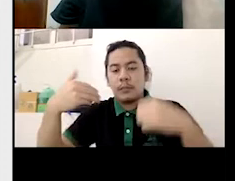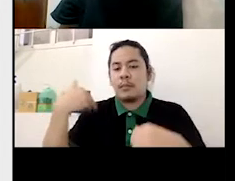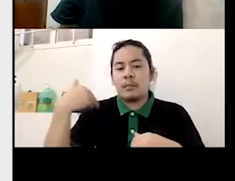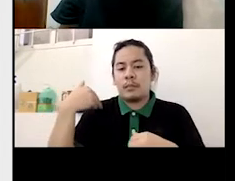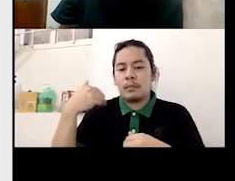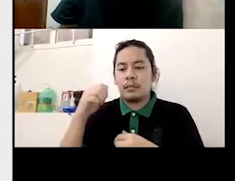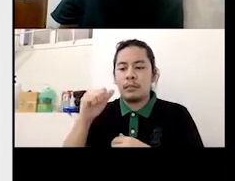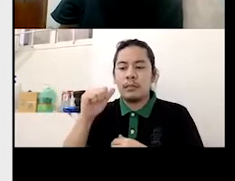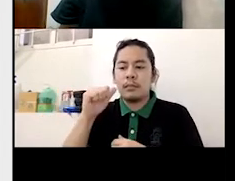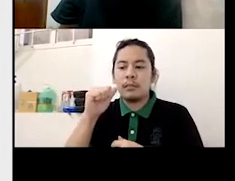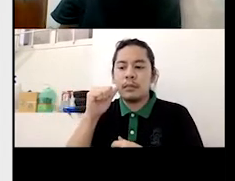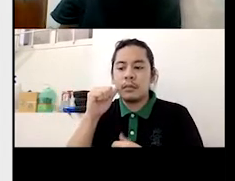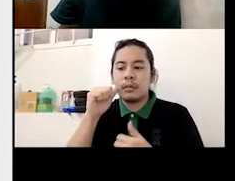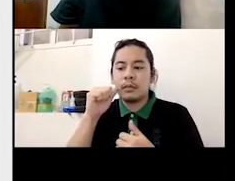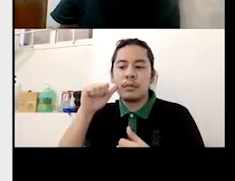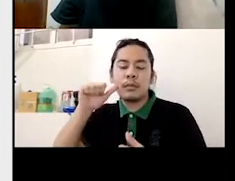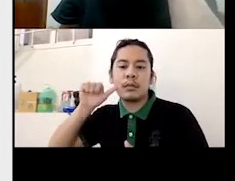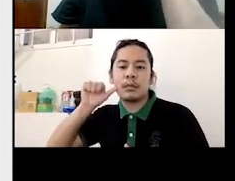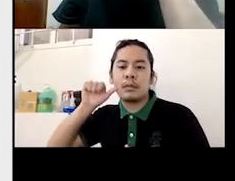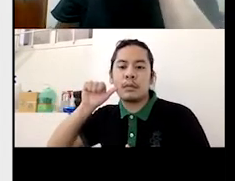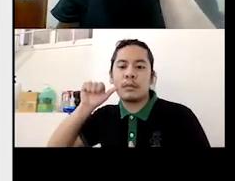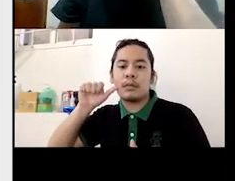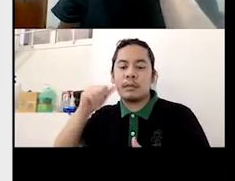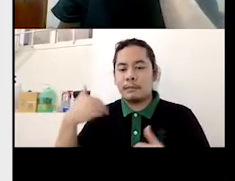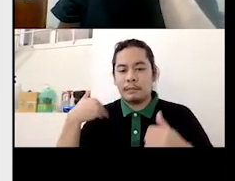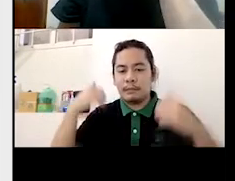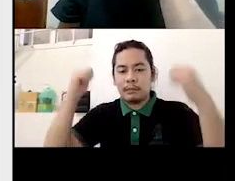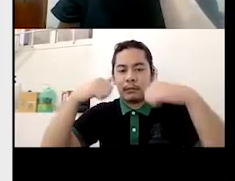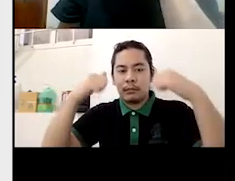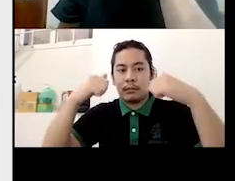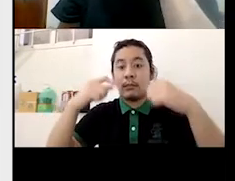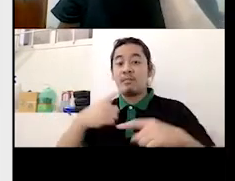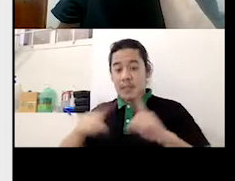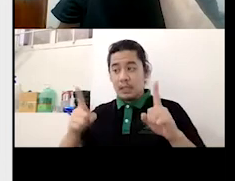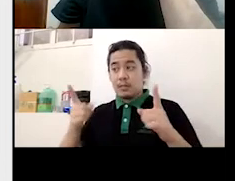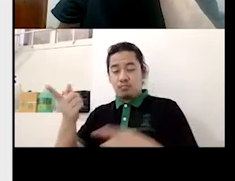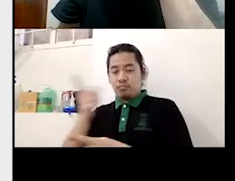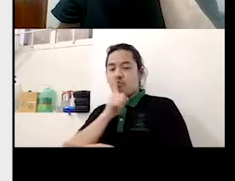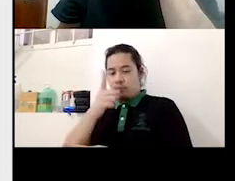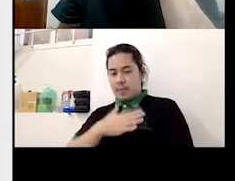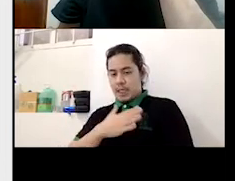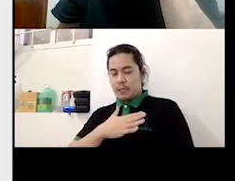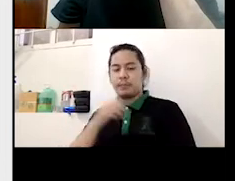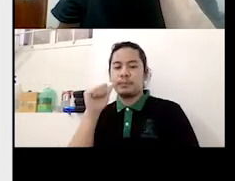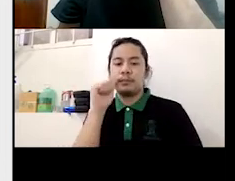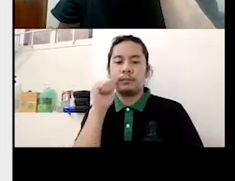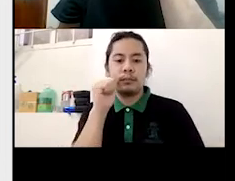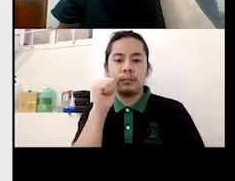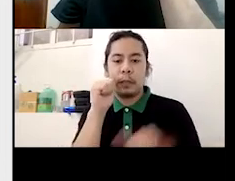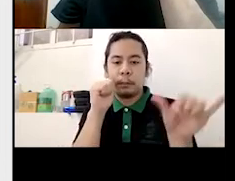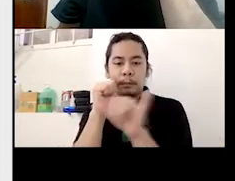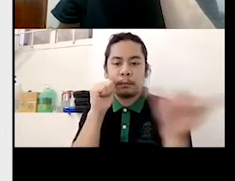when we brought the two groups together, we have yet to have a full agreement on where